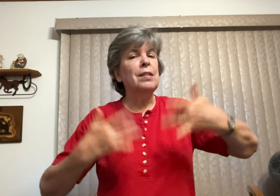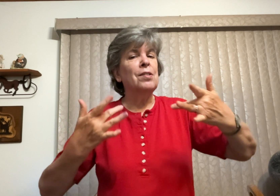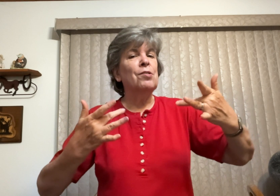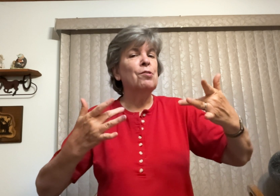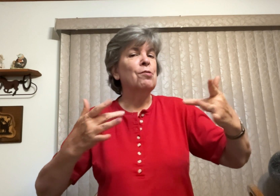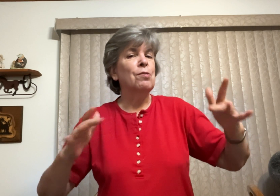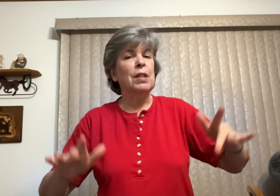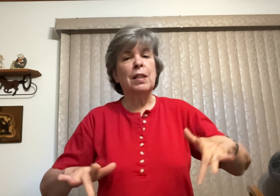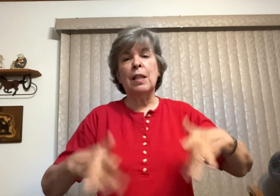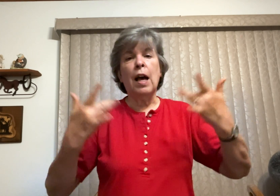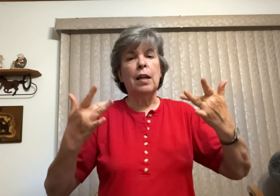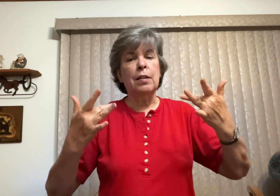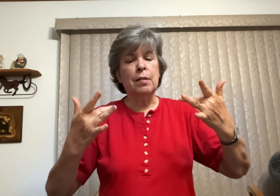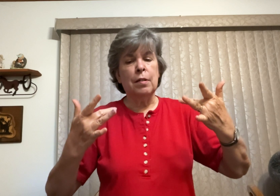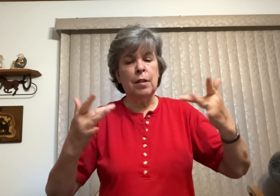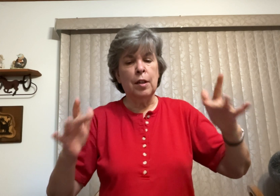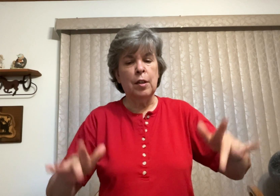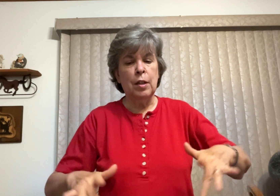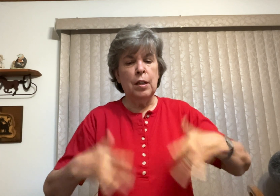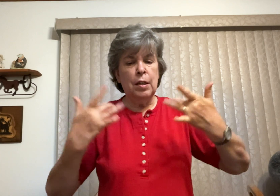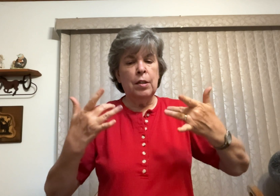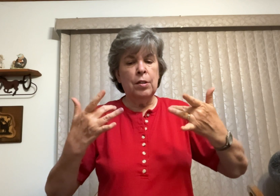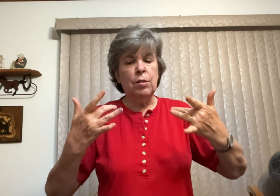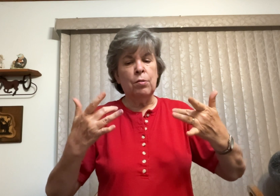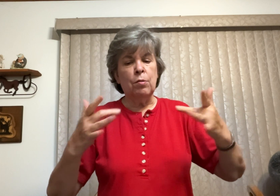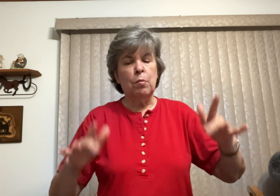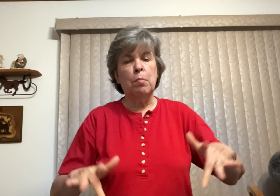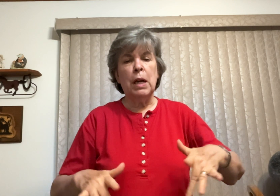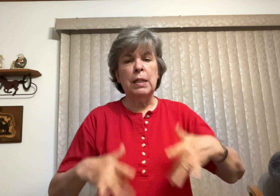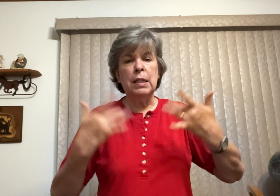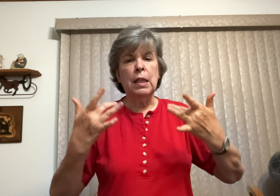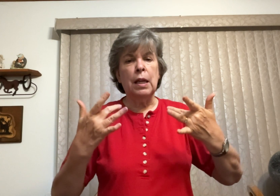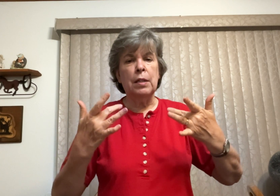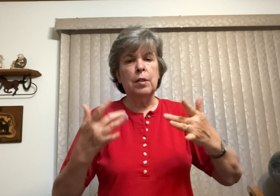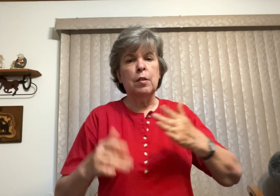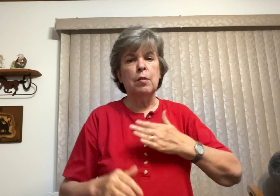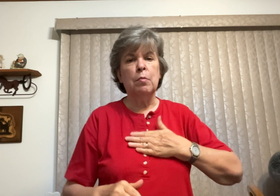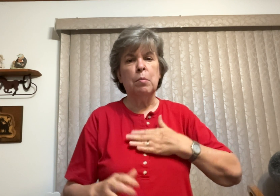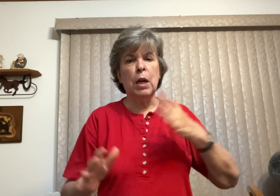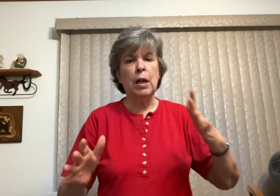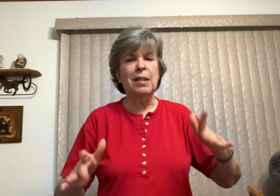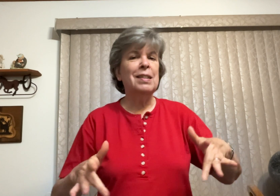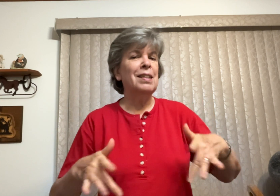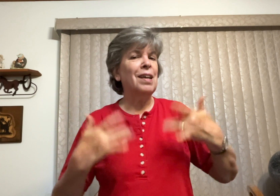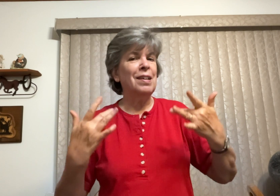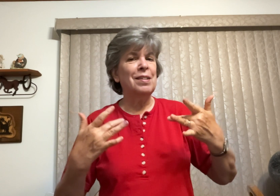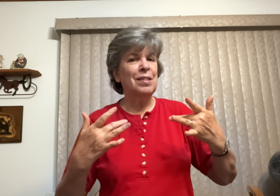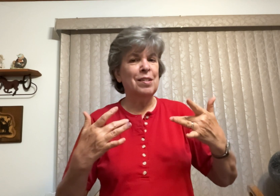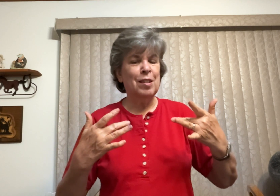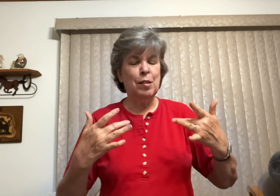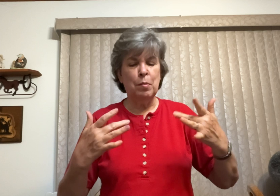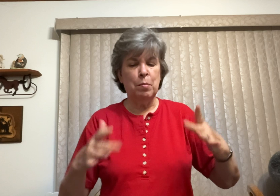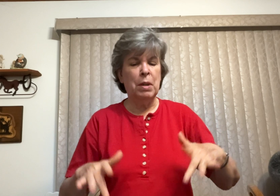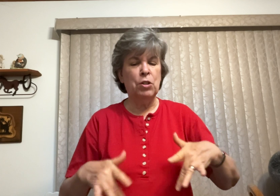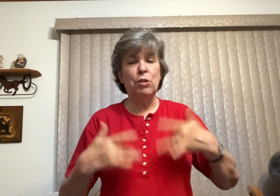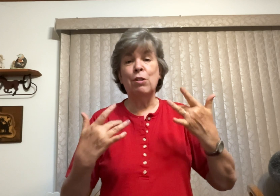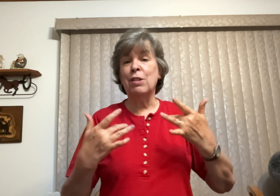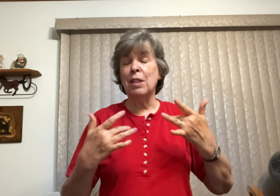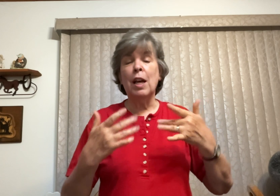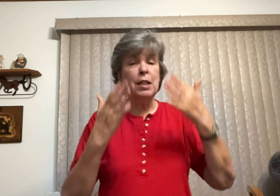do like that, okay? So my delight, my delight. And make sure you look delighted and